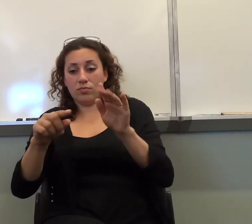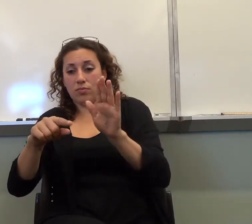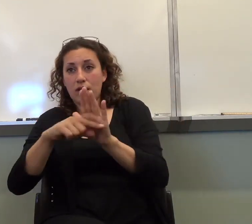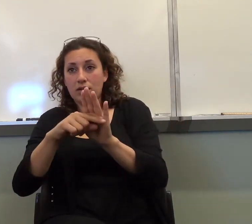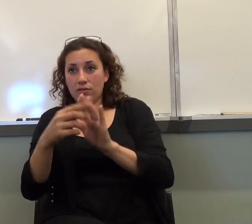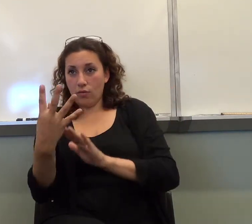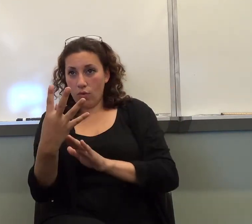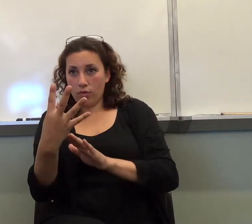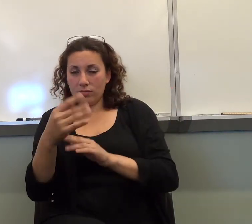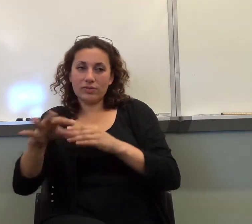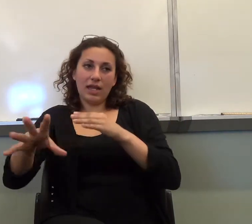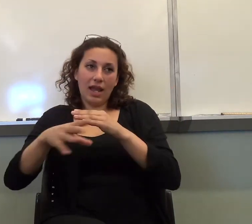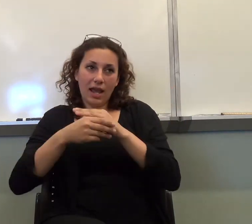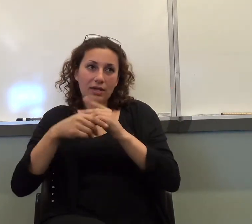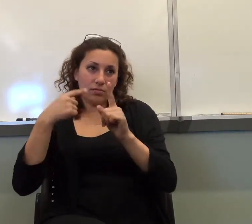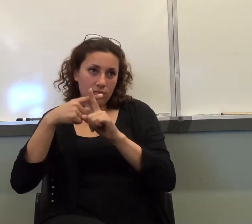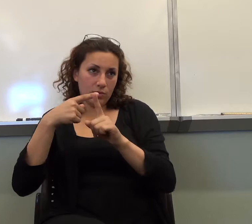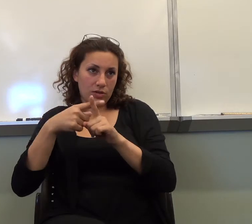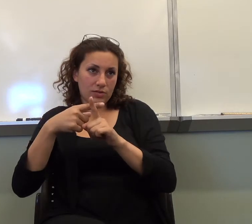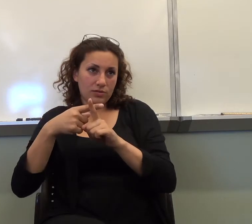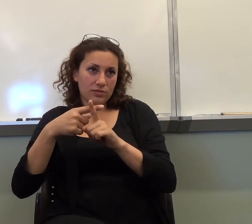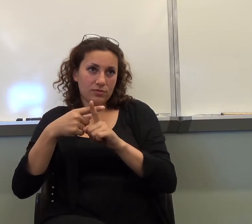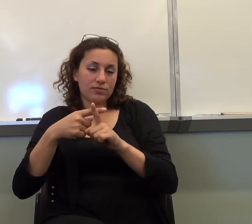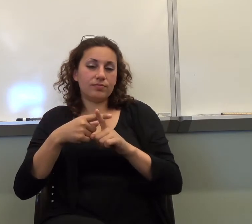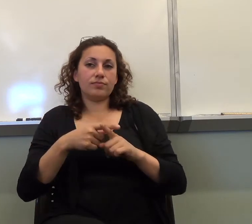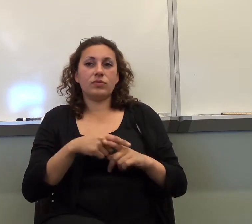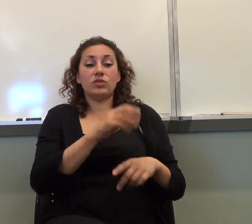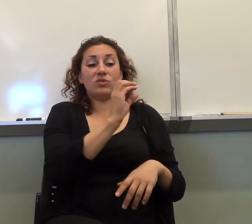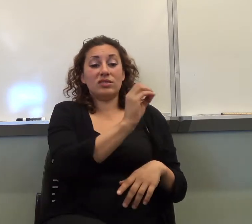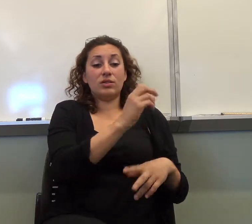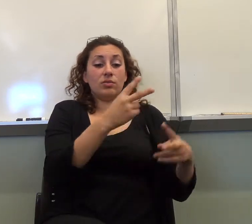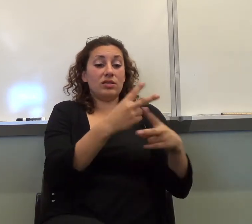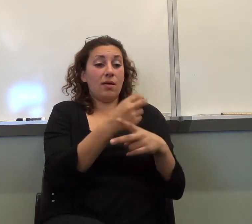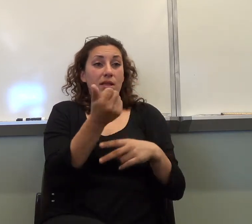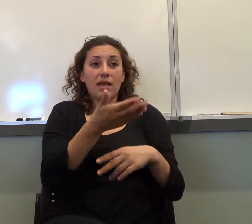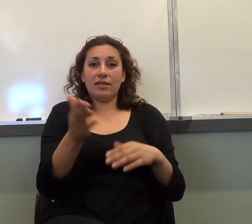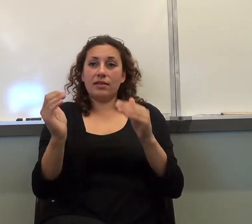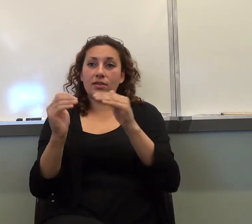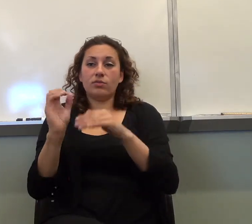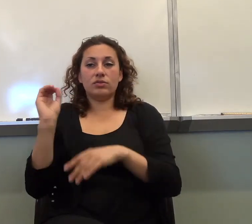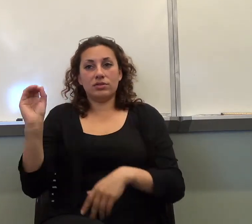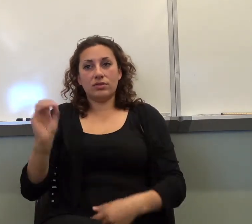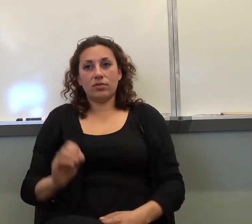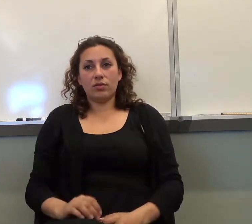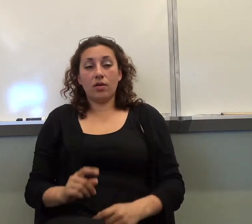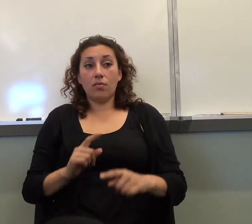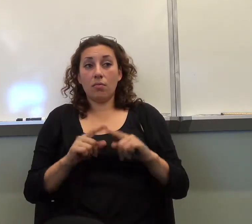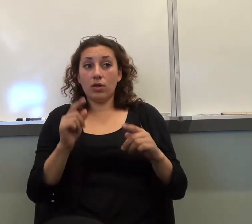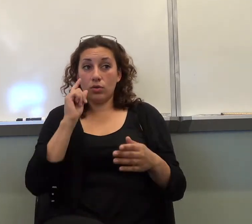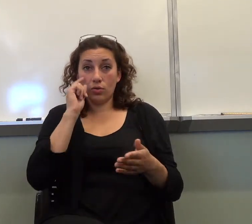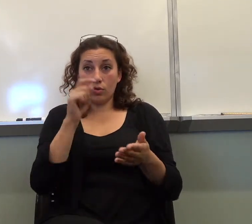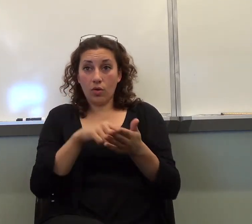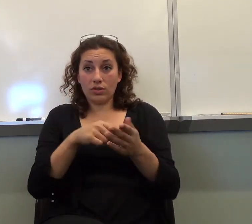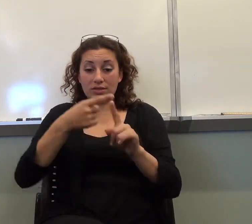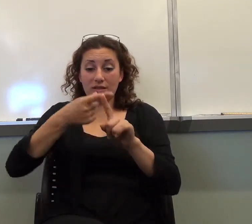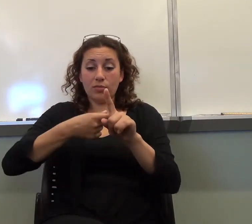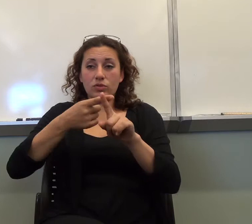Now, 0 times anything, we've already said, is always 0. But notice it does come up by 4 degrees there. It goes from minus 4 up